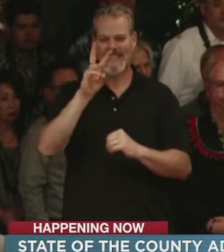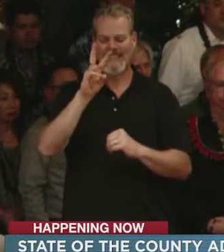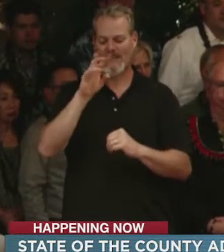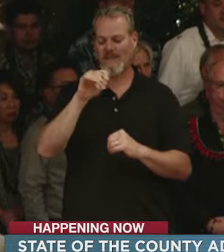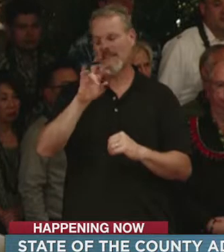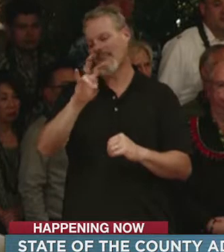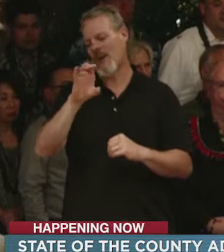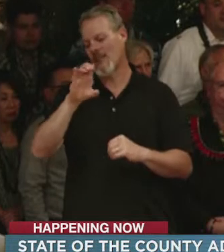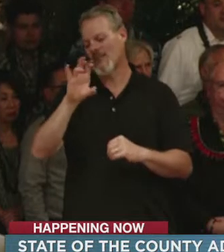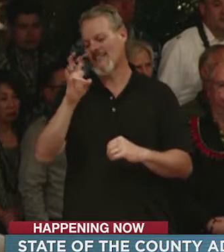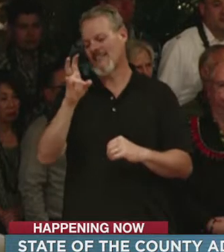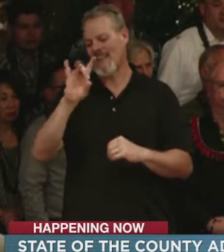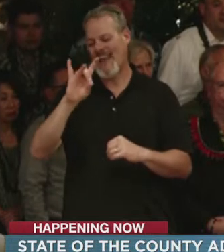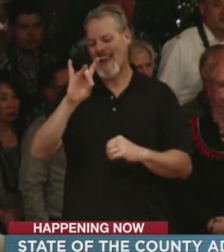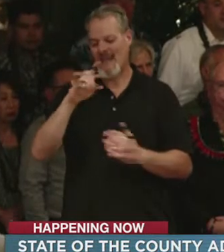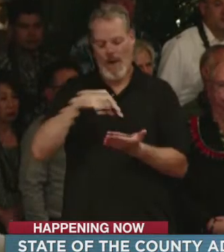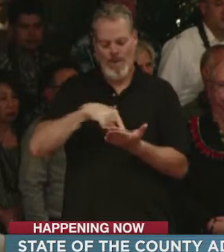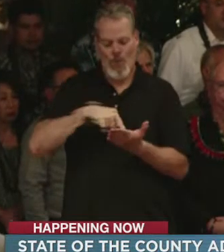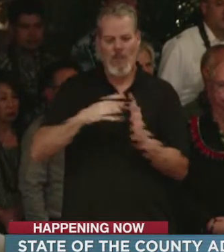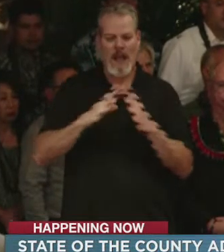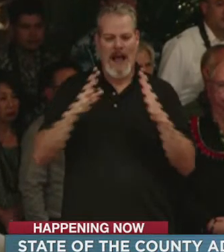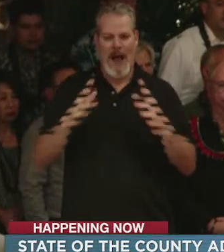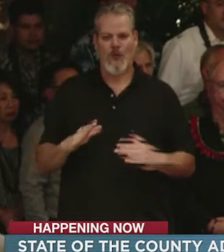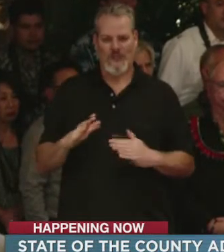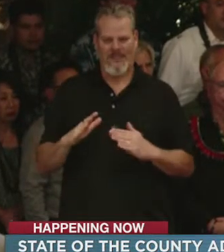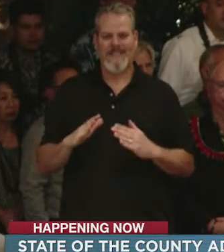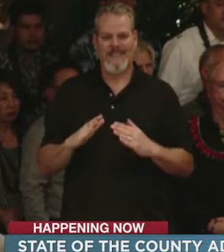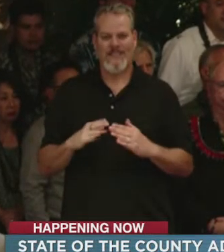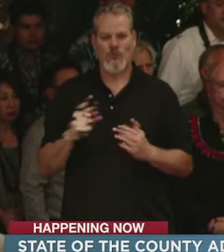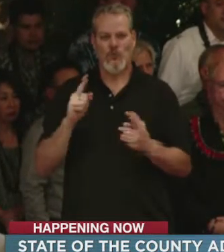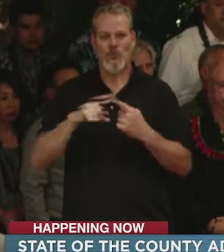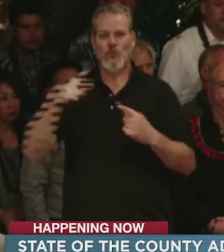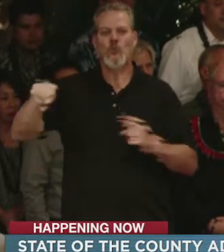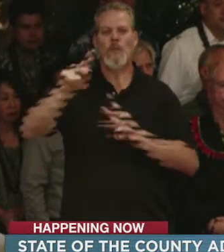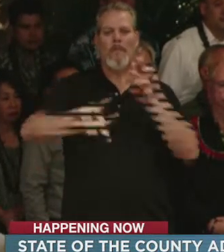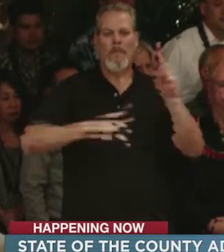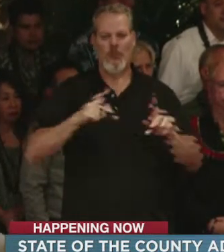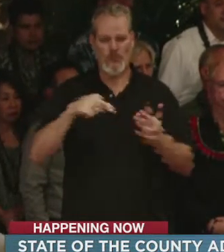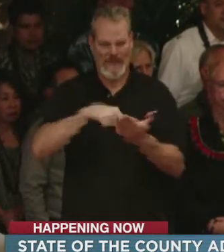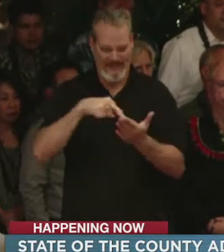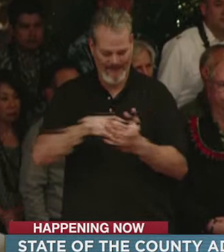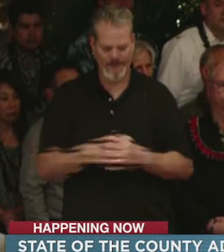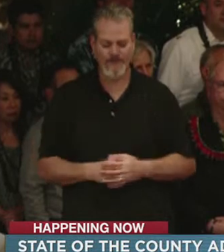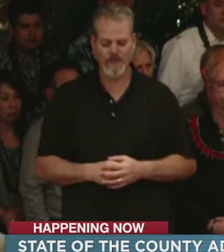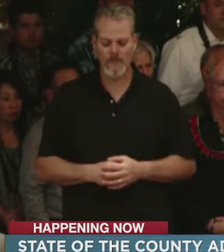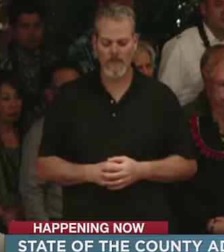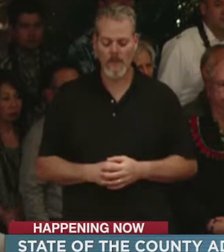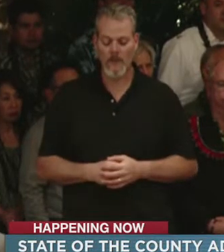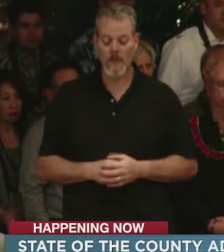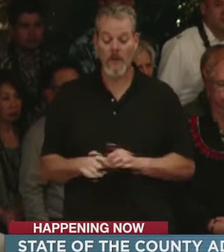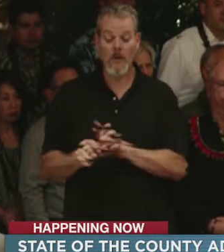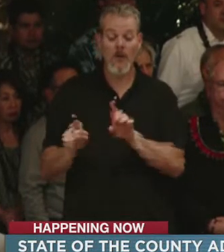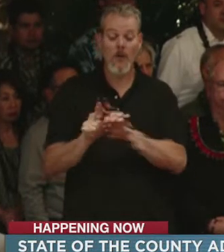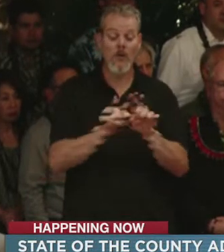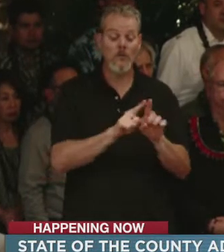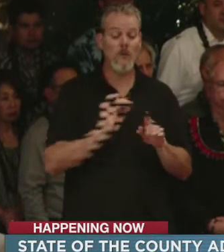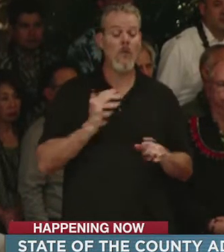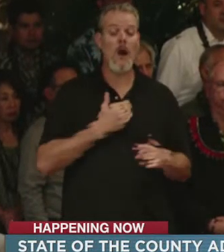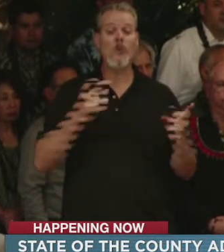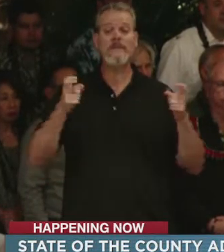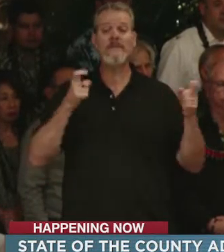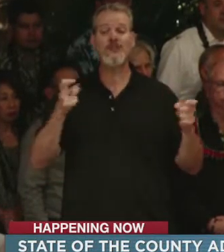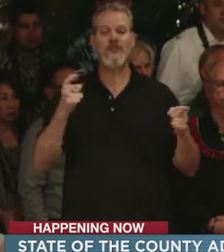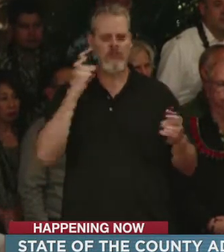778 affordable housing units to the market soon after. Aside from affordable housing, our administration acknowledges the need to